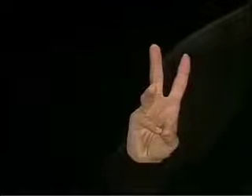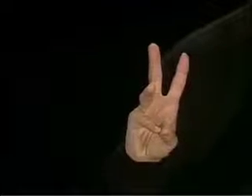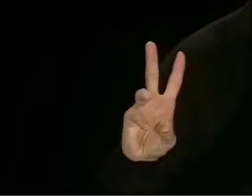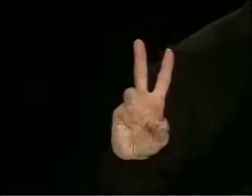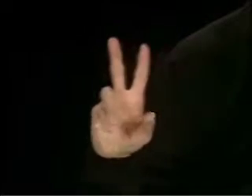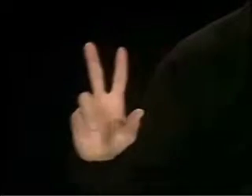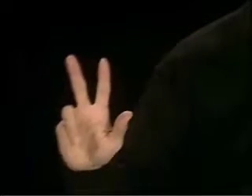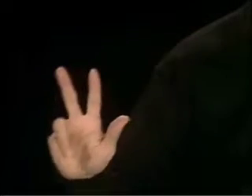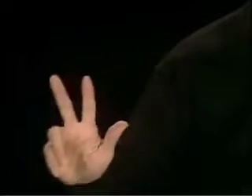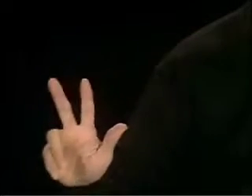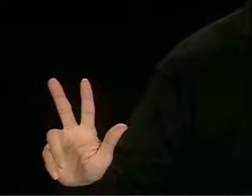63,